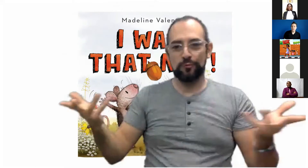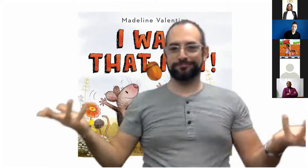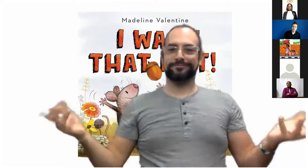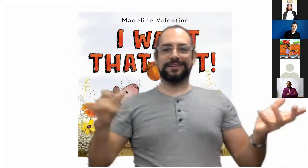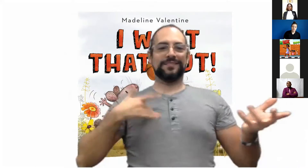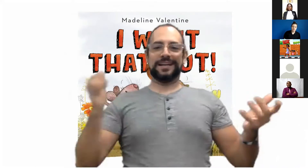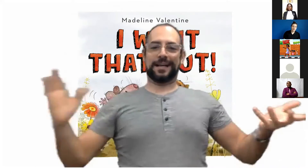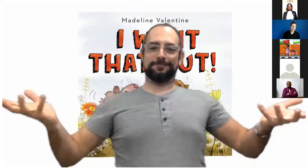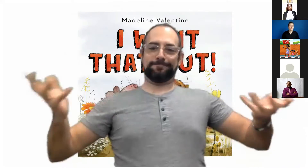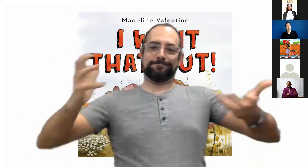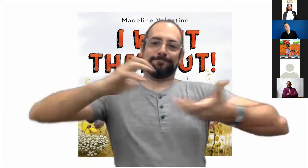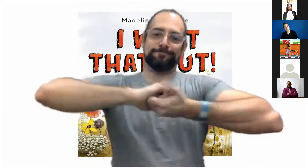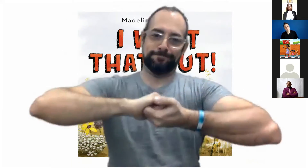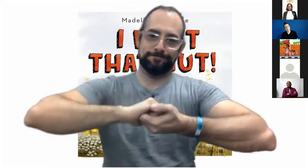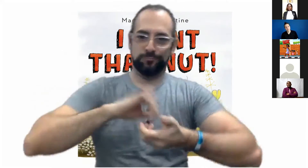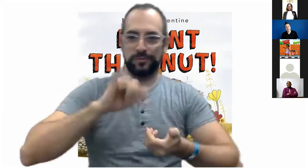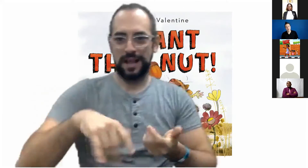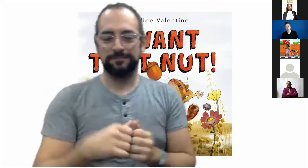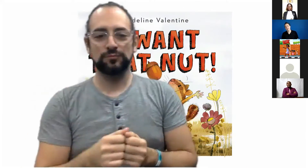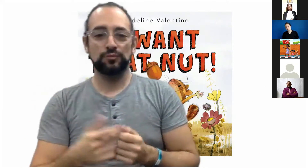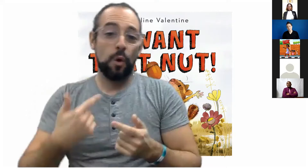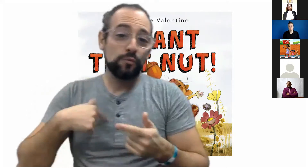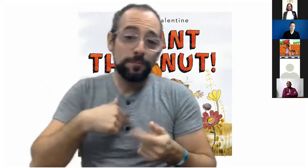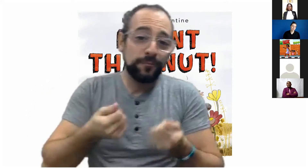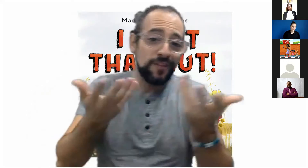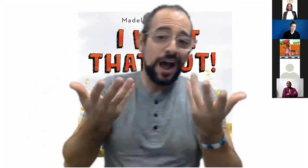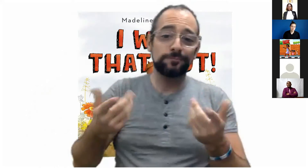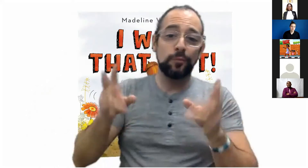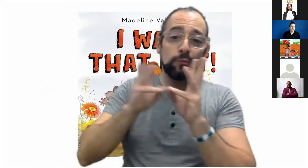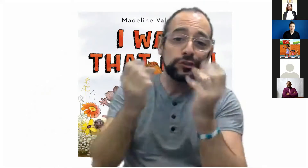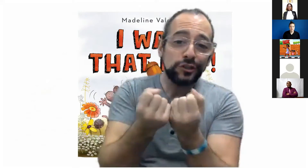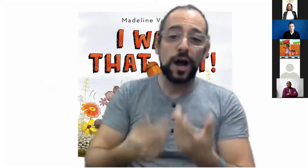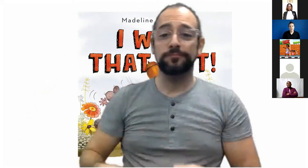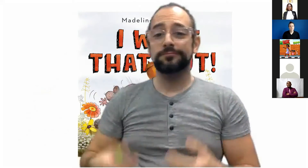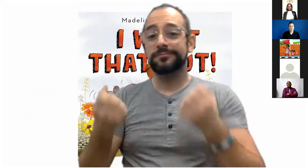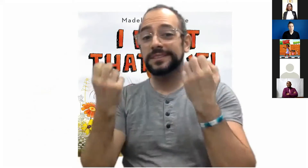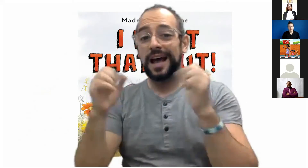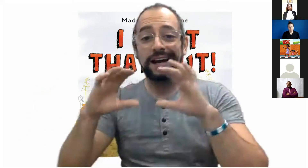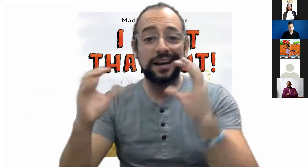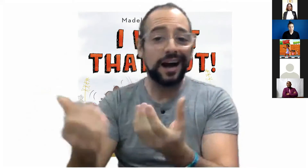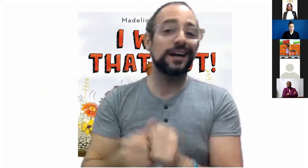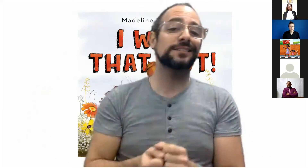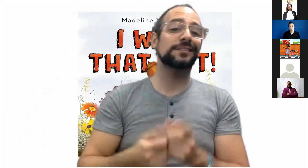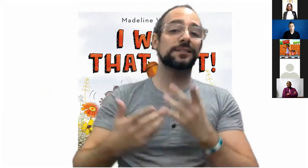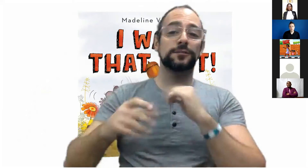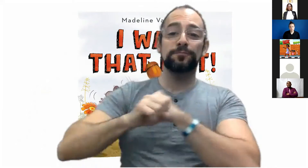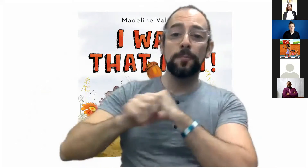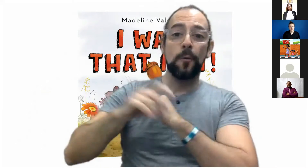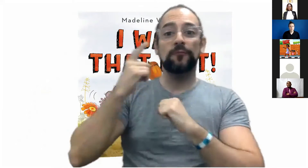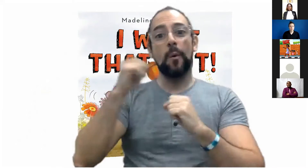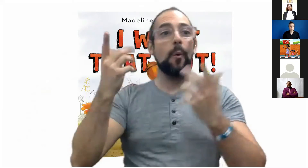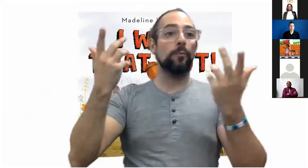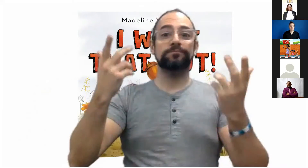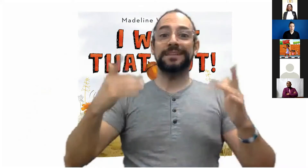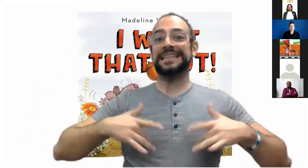help the hearing community connect within the deaf community, help the deaf community connect within the hearing community, to get us all together. So that's through